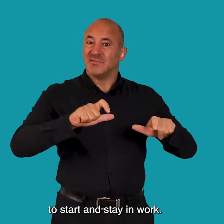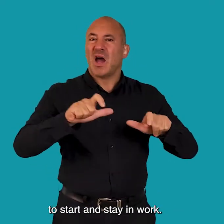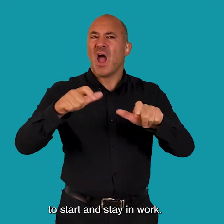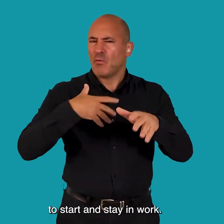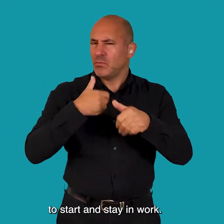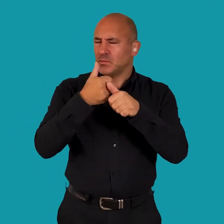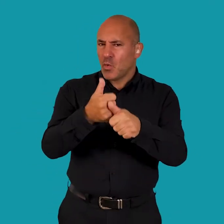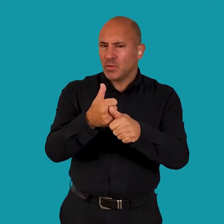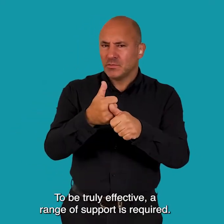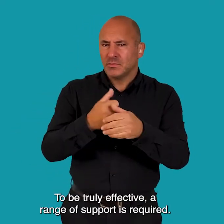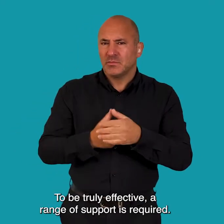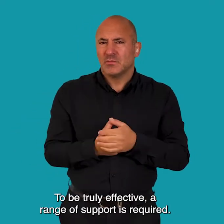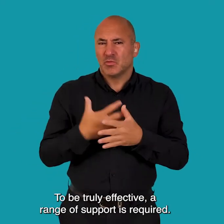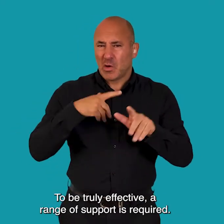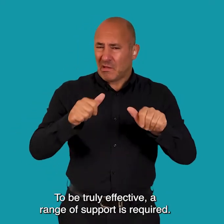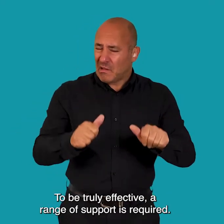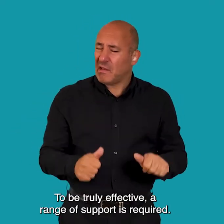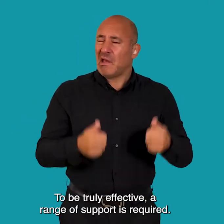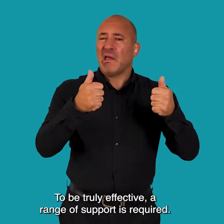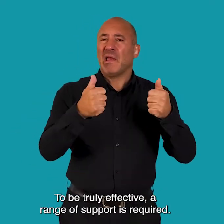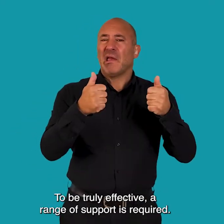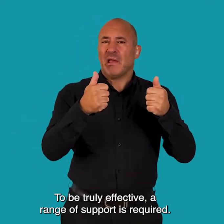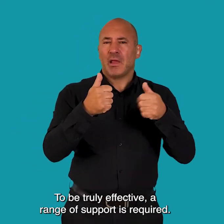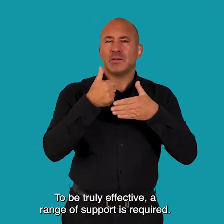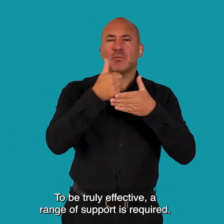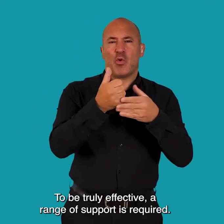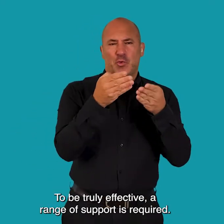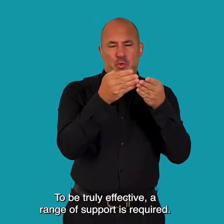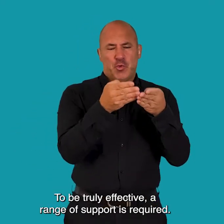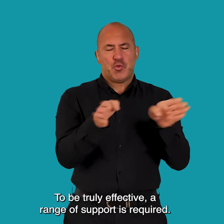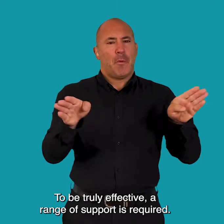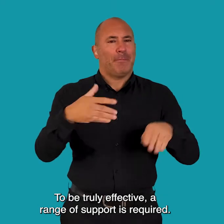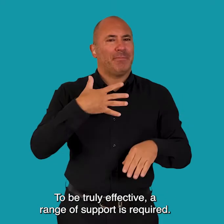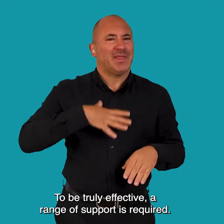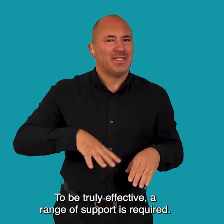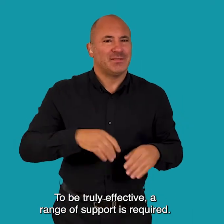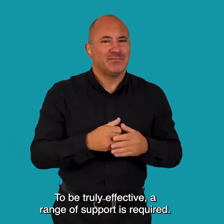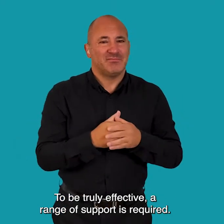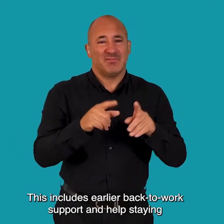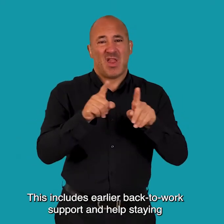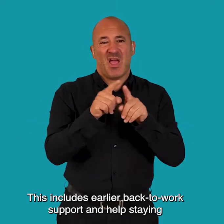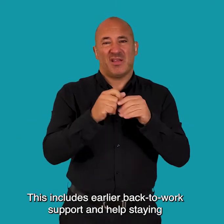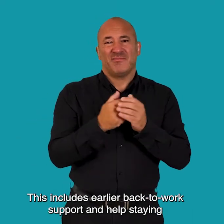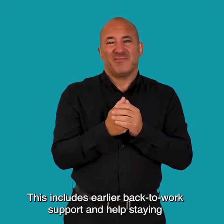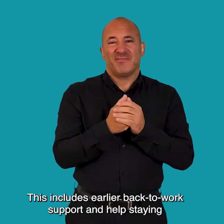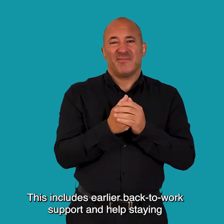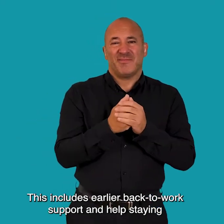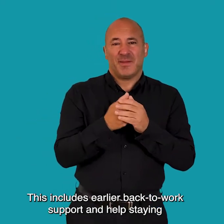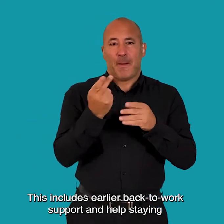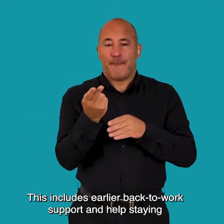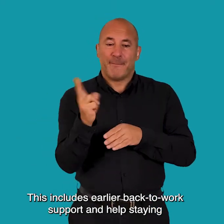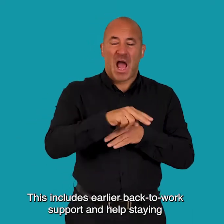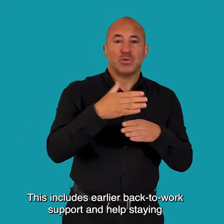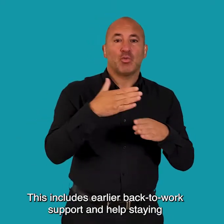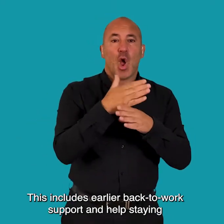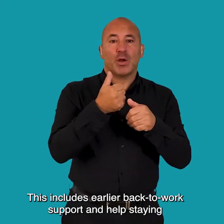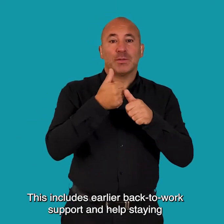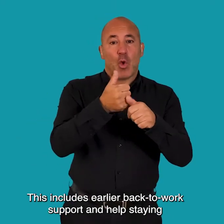work. To be truly effective, a range of support is required. This includes earlier back-to-work support and